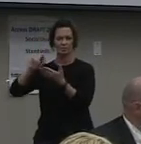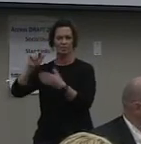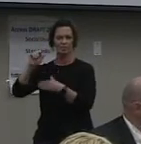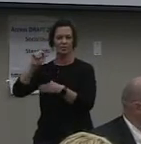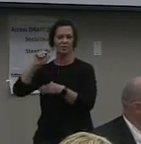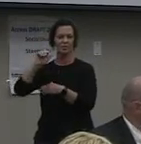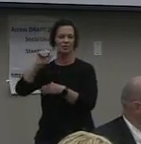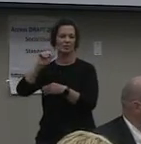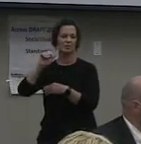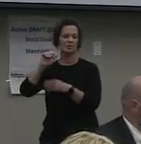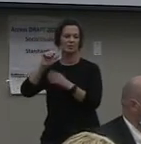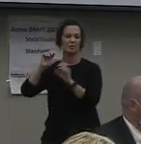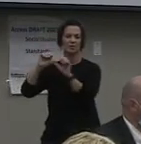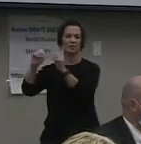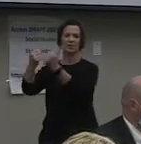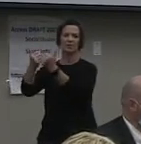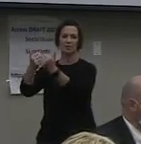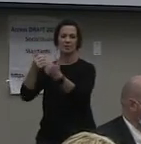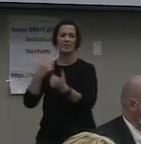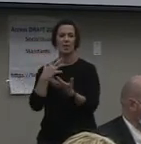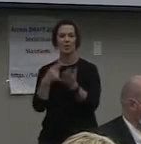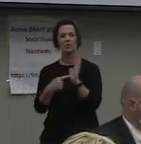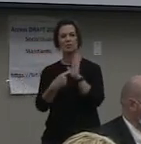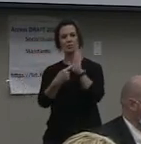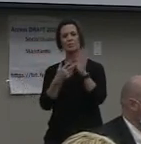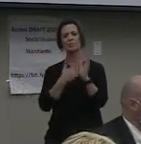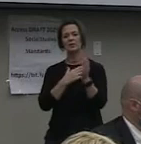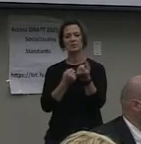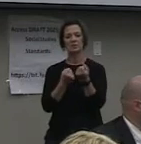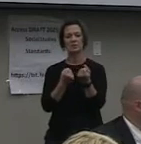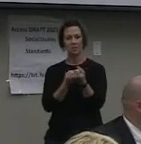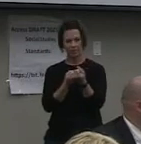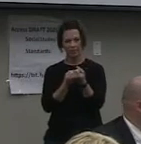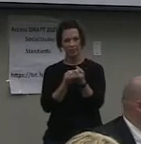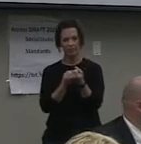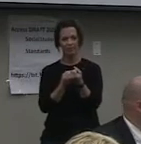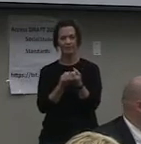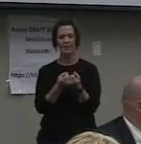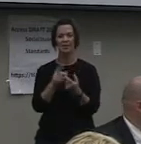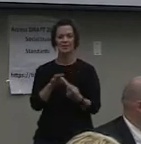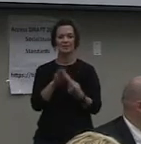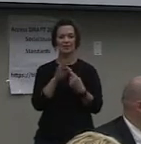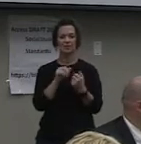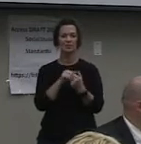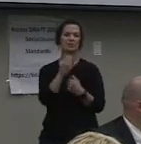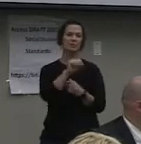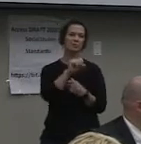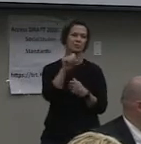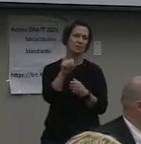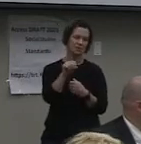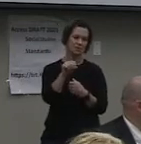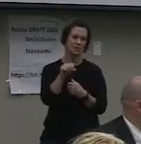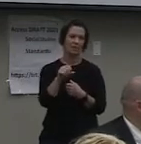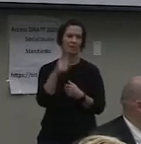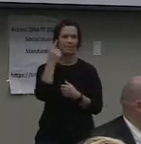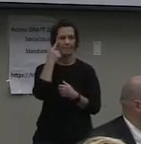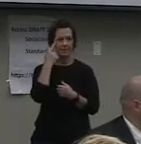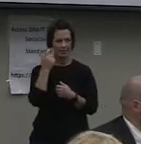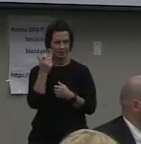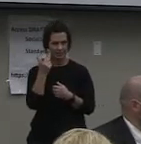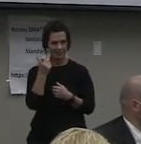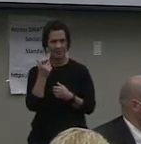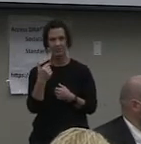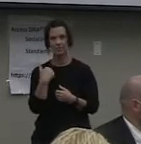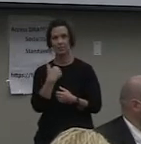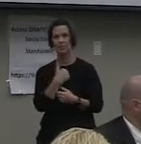show our support from the Louisiana Publishers Association, especially for social studies, because it's been a number of years